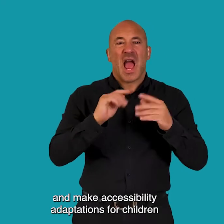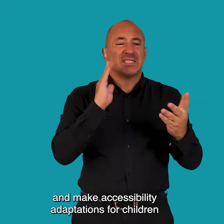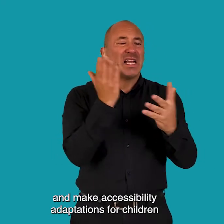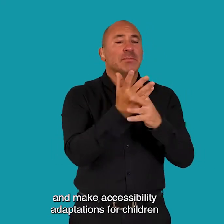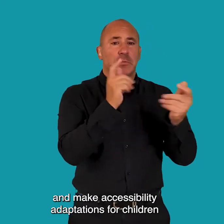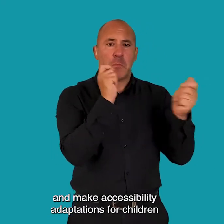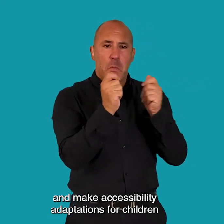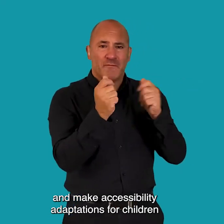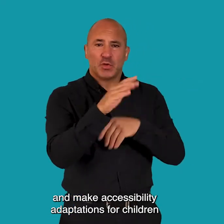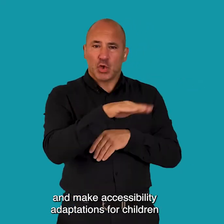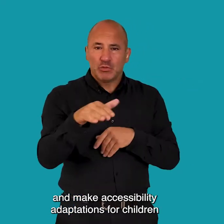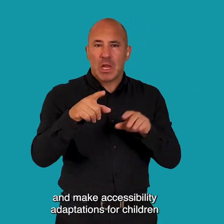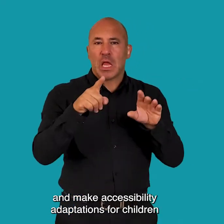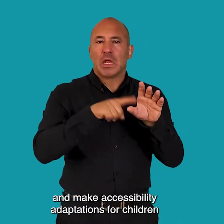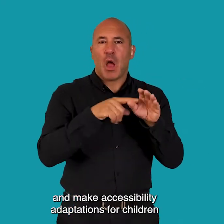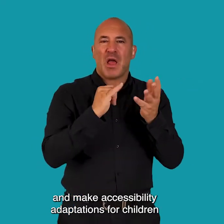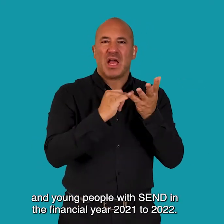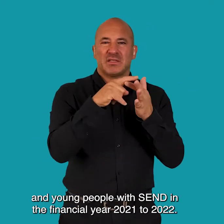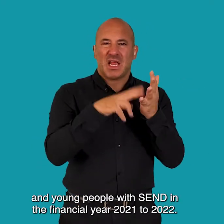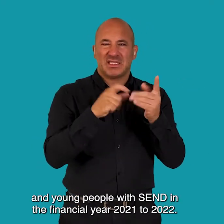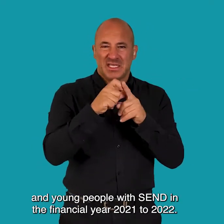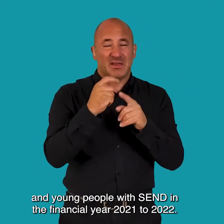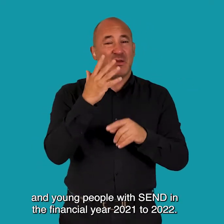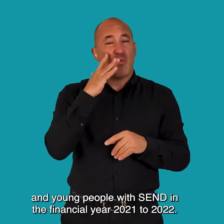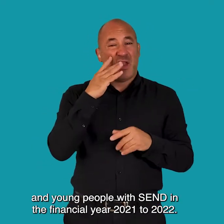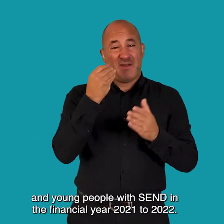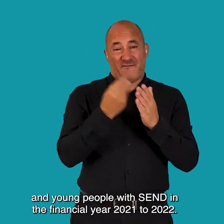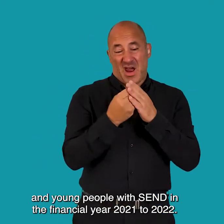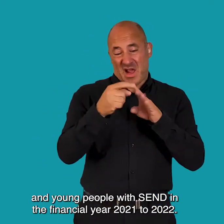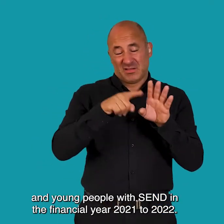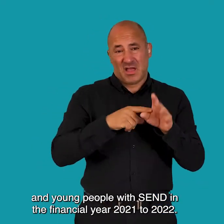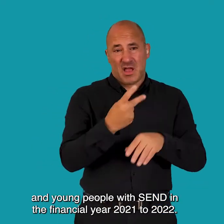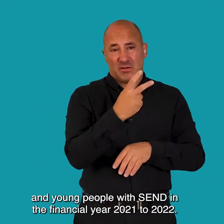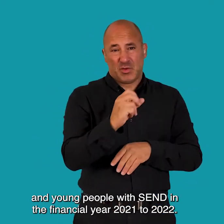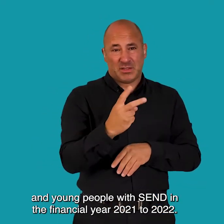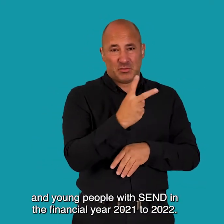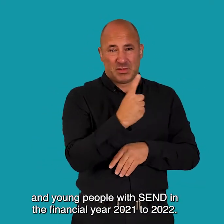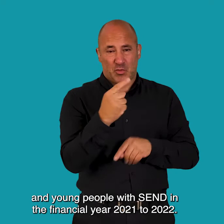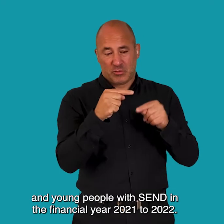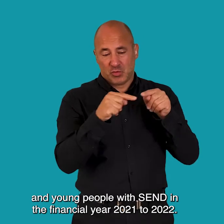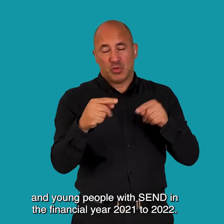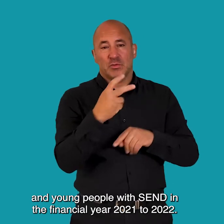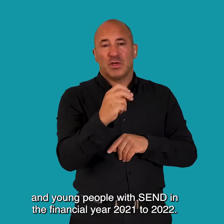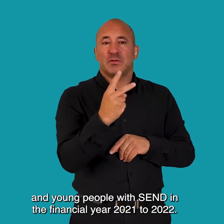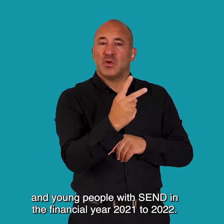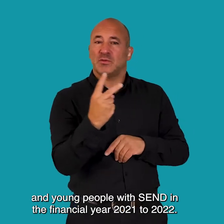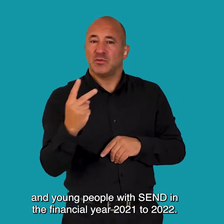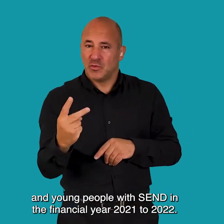accessibility adaptations for children and young people with SEND in the financial year 2021 to